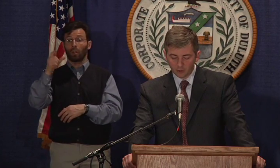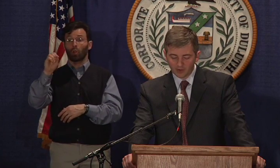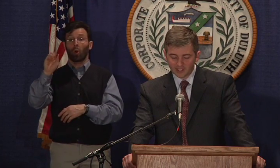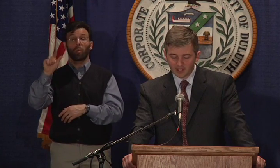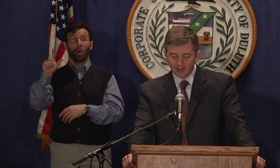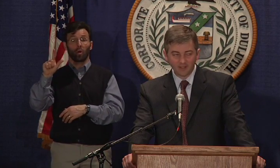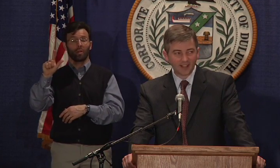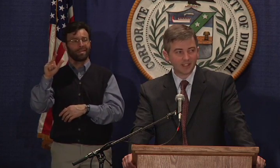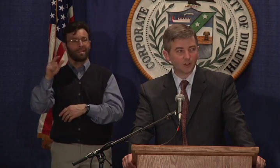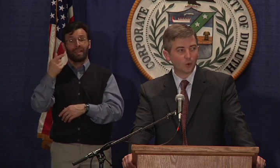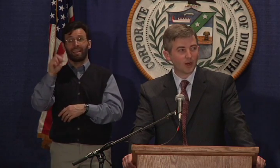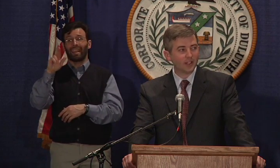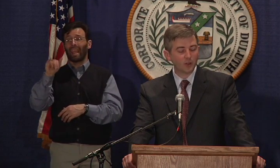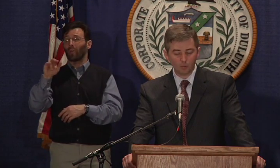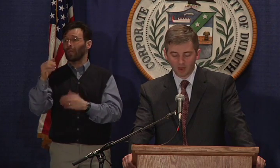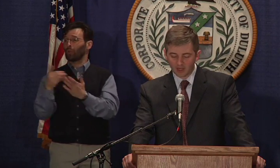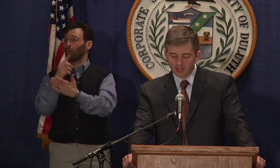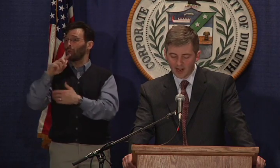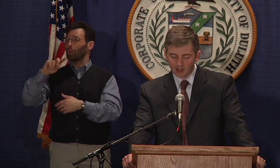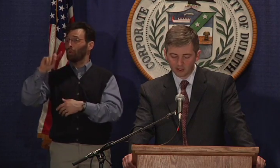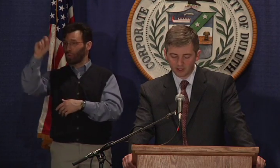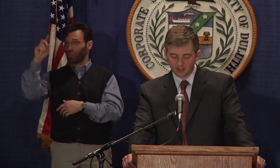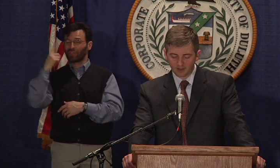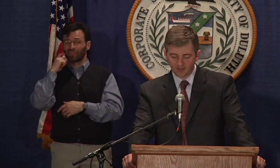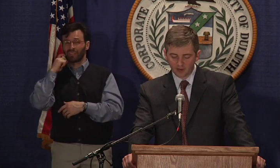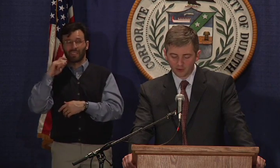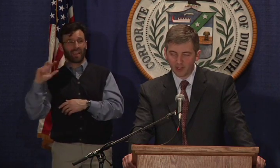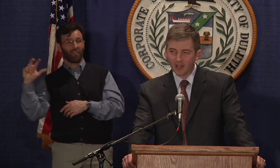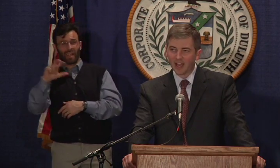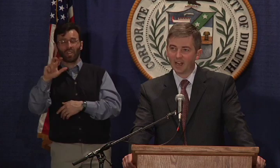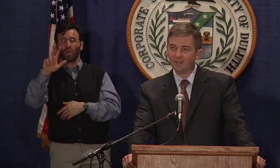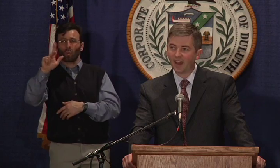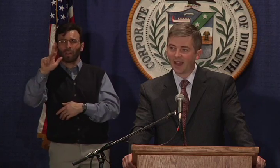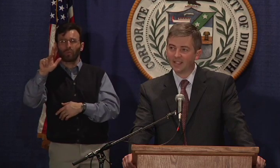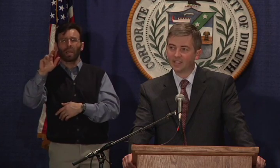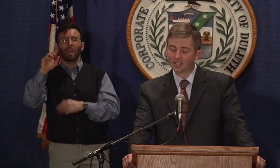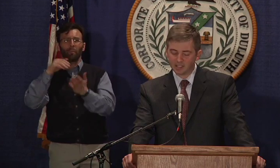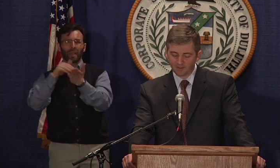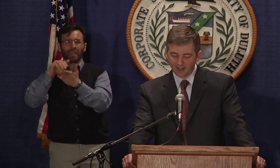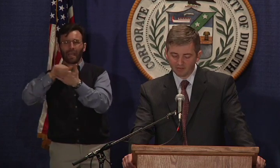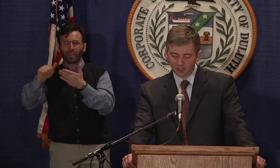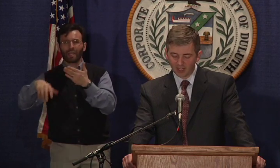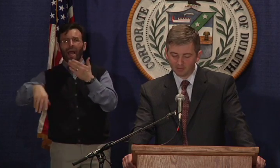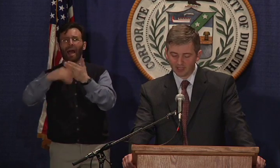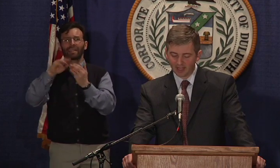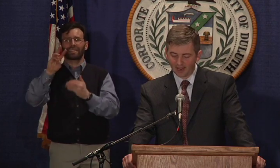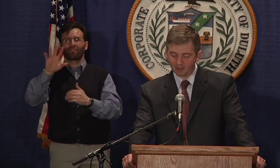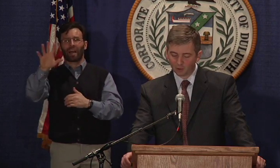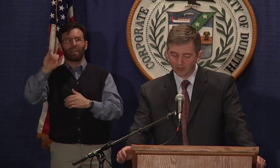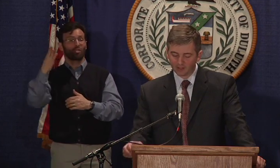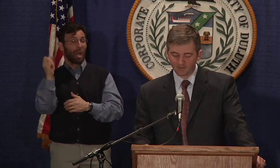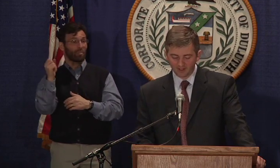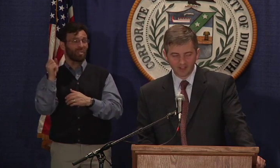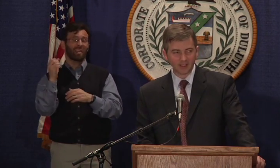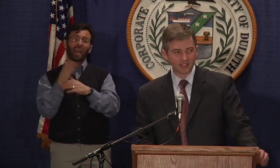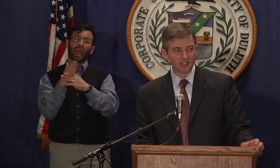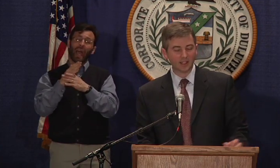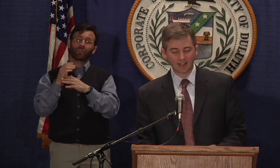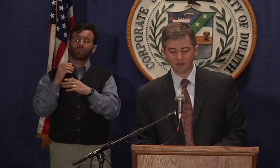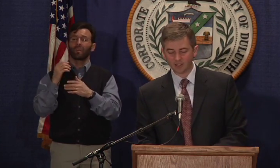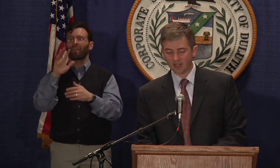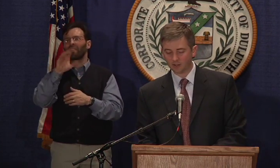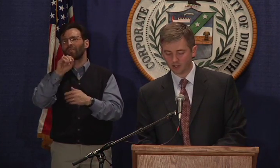New Duluth recently invested $22 million into their foundry and have added 65 jobs at an average wage of $50,000